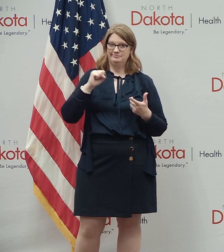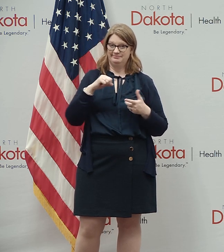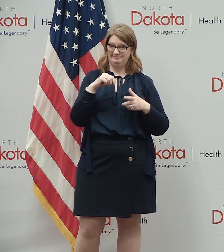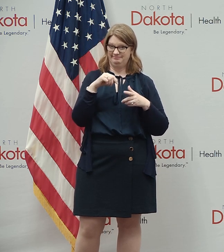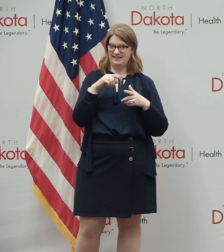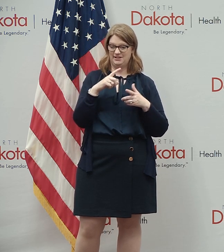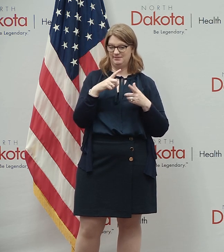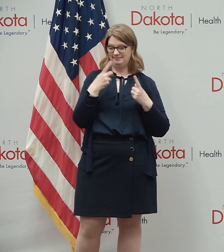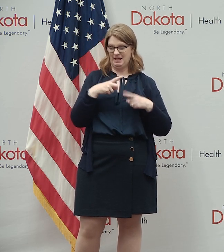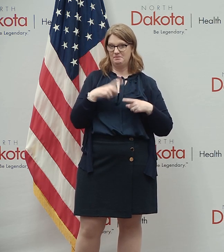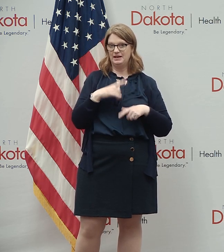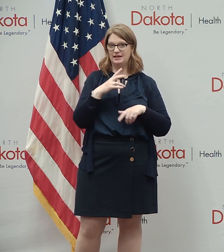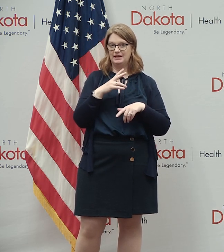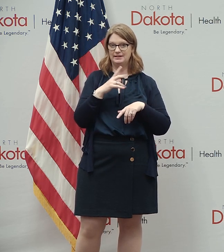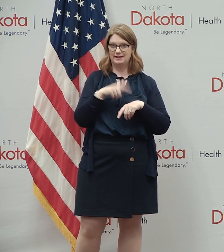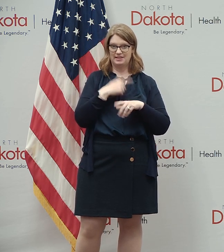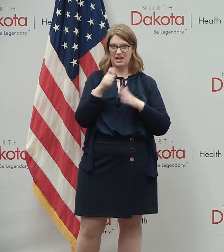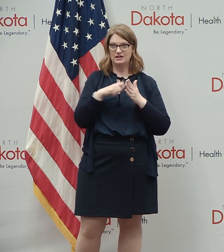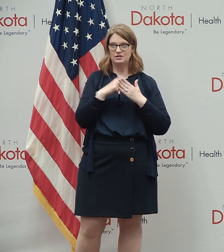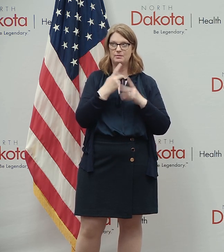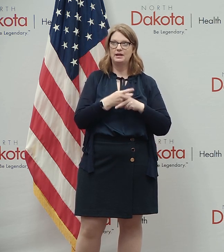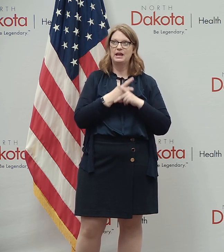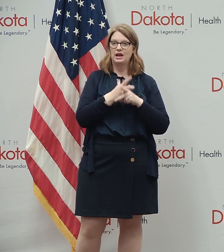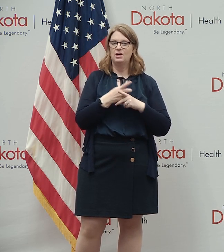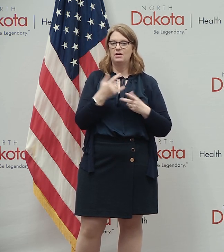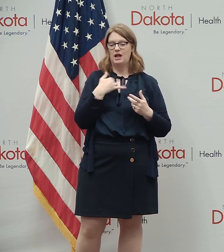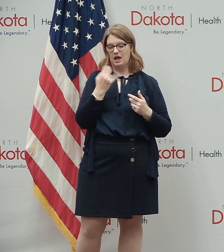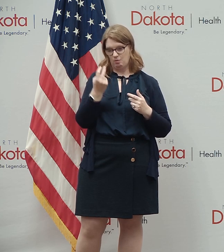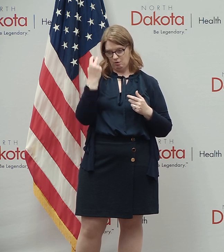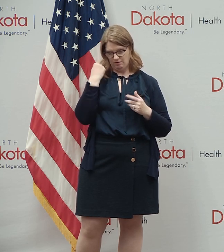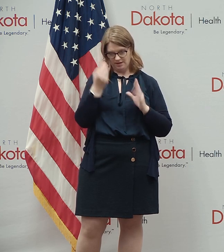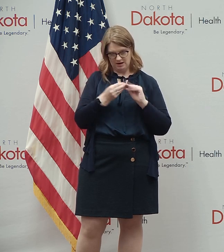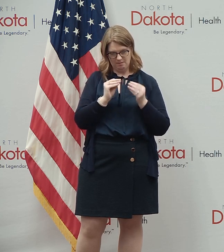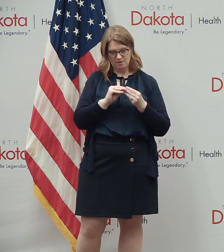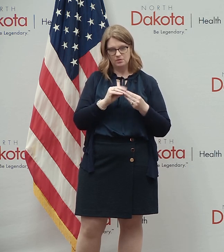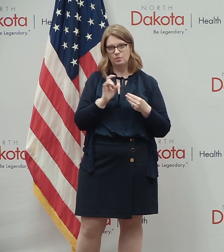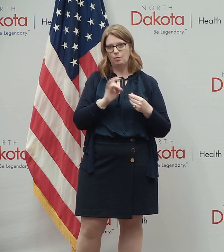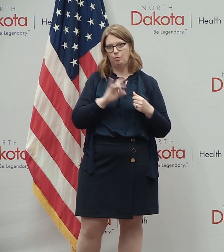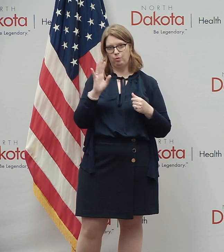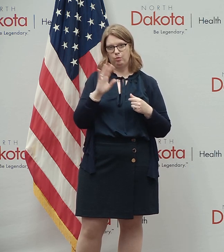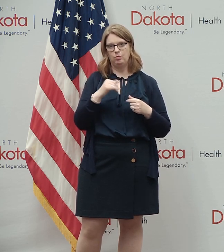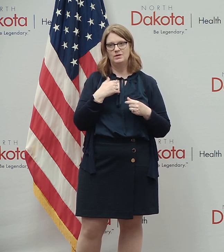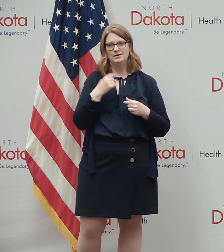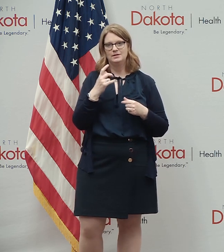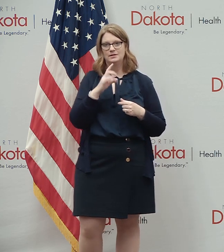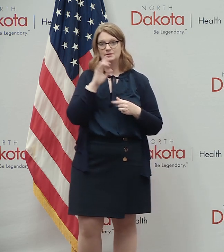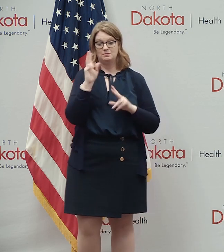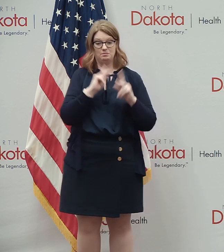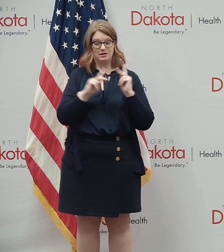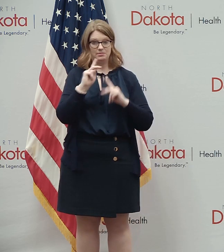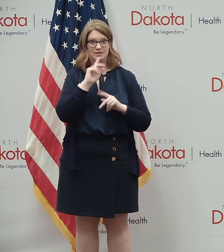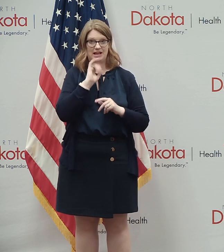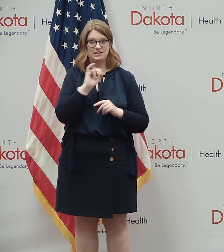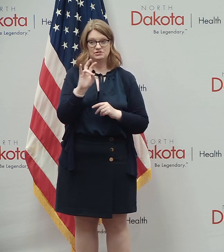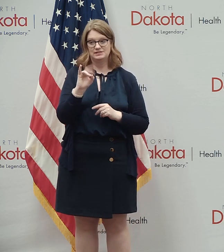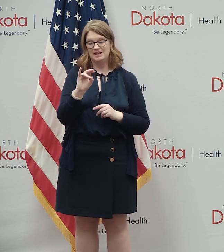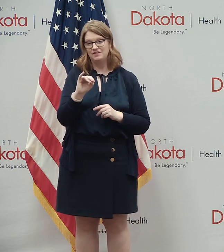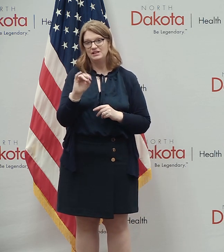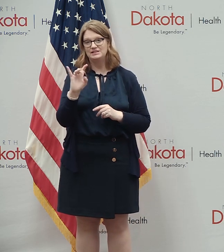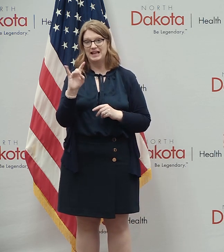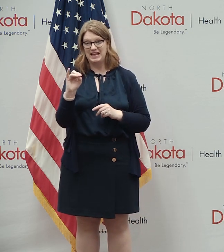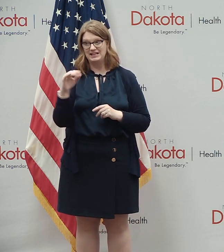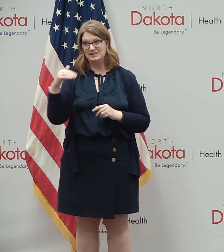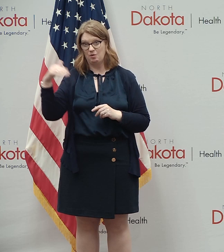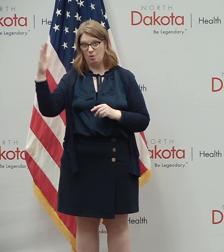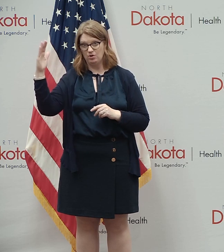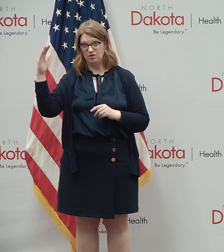long-term care across the state. I went through the numbers. We know how deadly it can be for people in their 70s and 80s and older. And